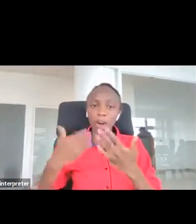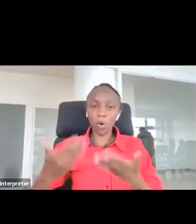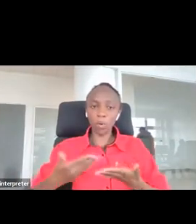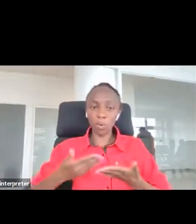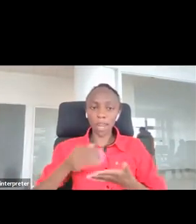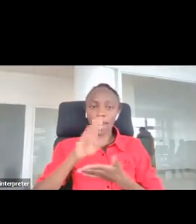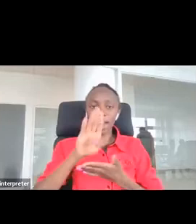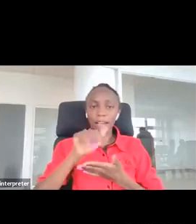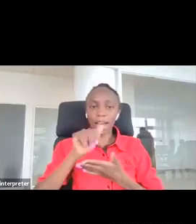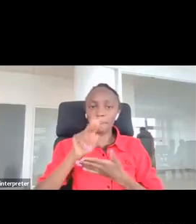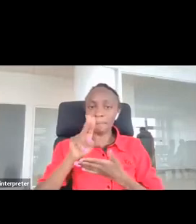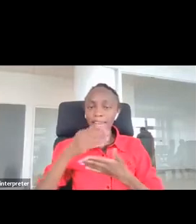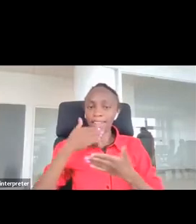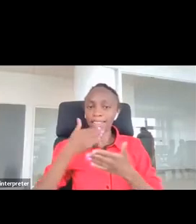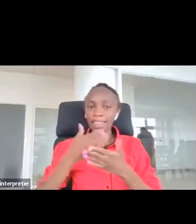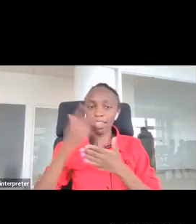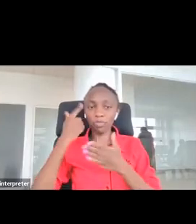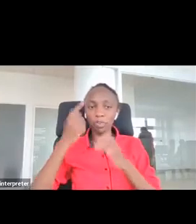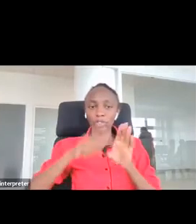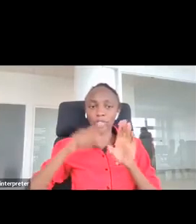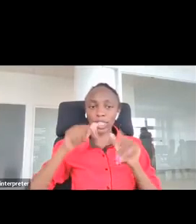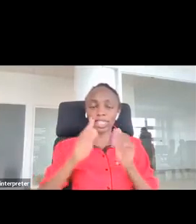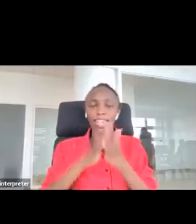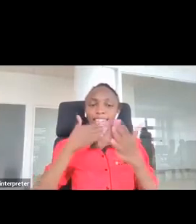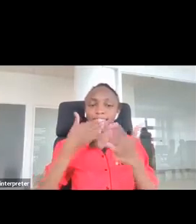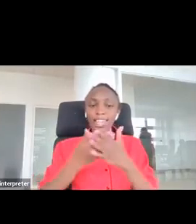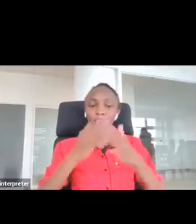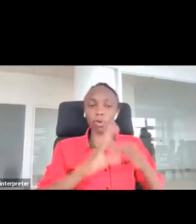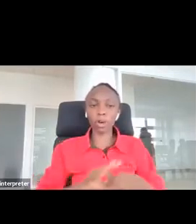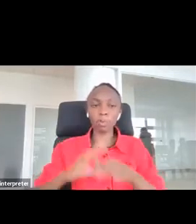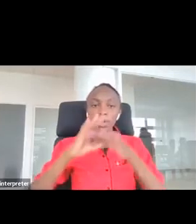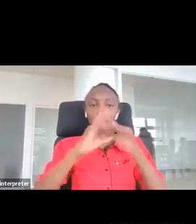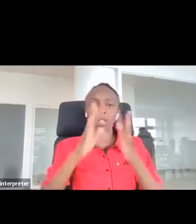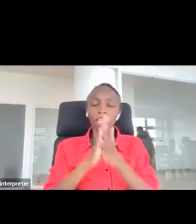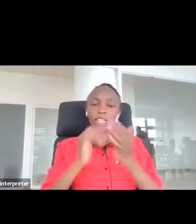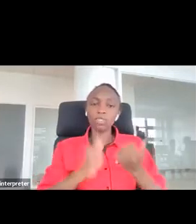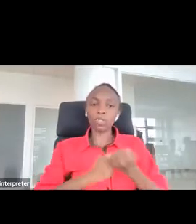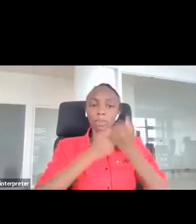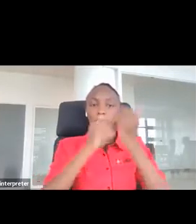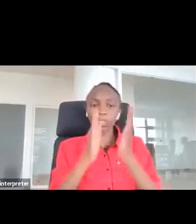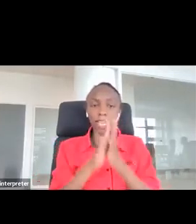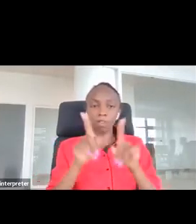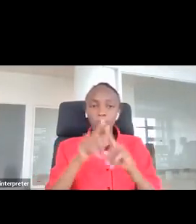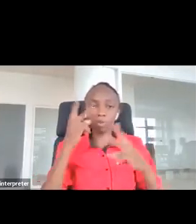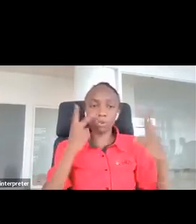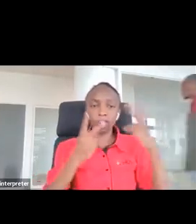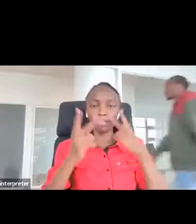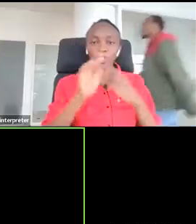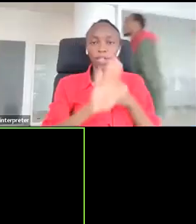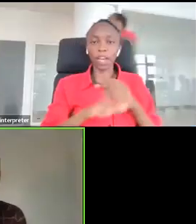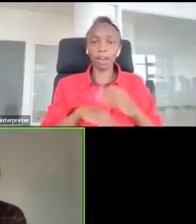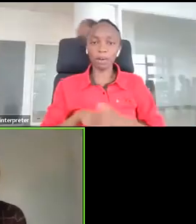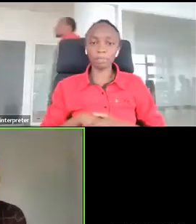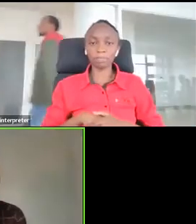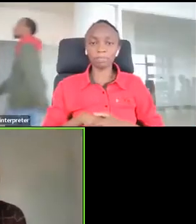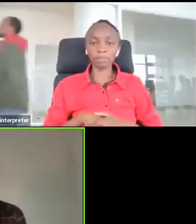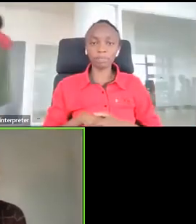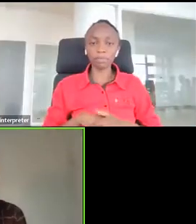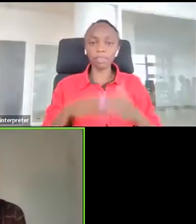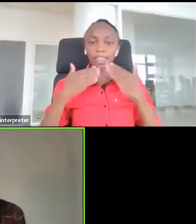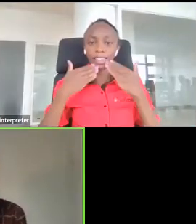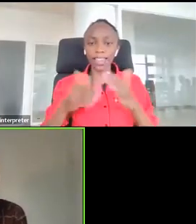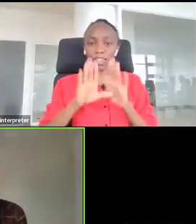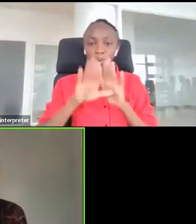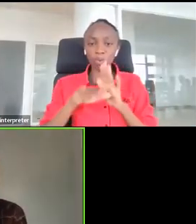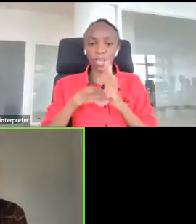being here, and thank you for your collaboration, your support, and your vision. Thank you, Will. That's very nice